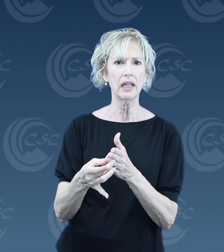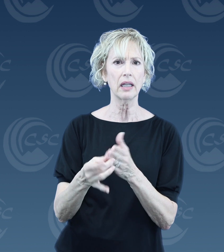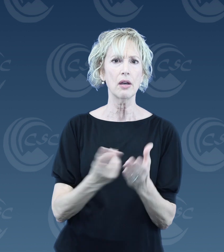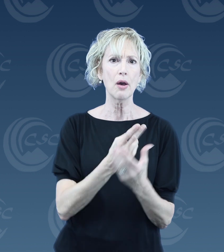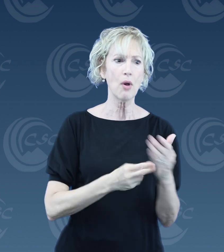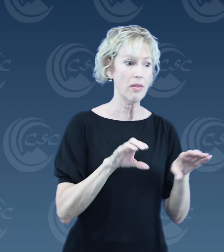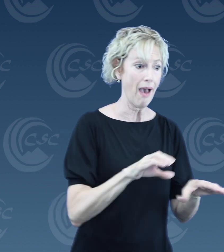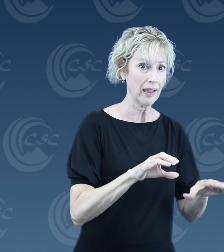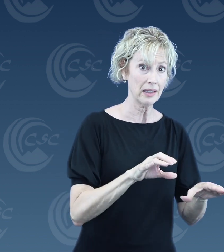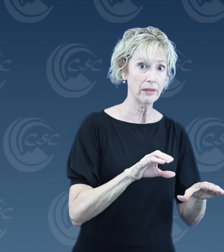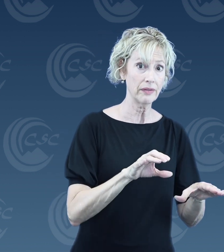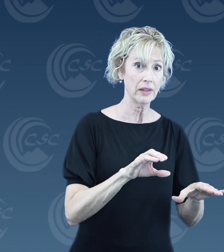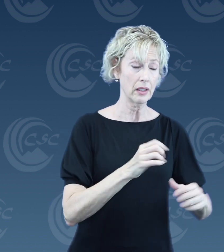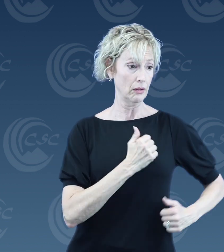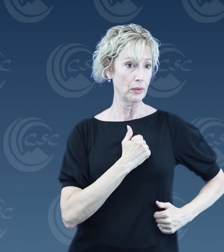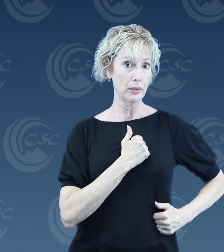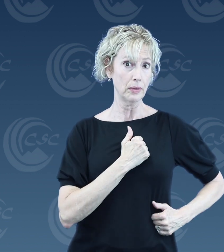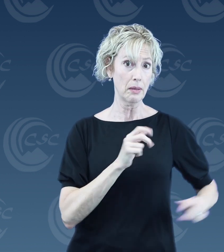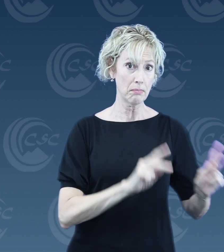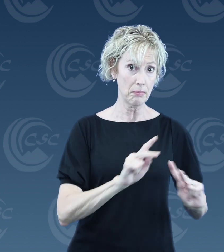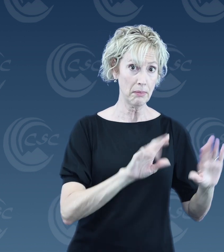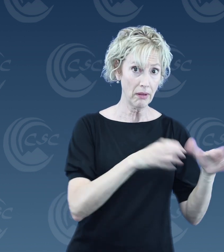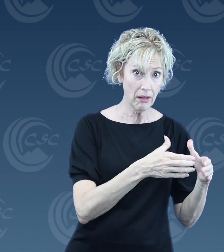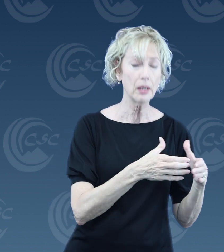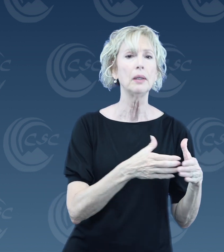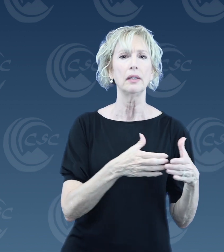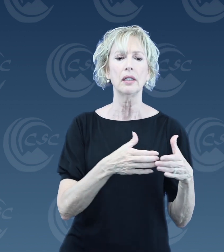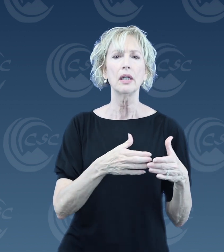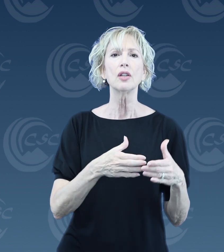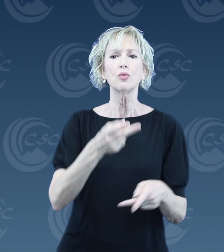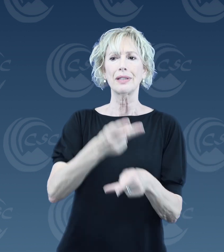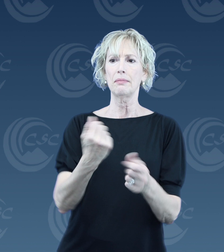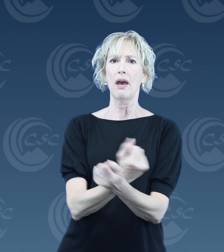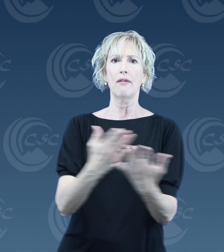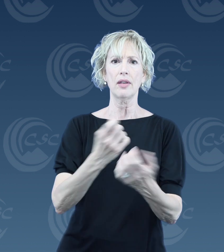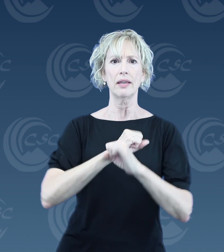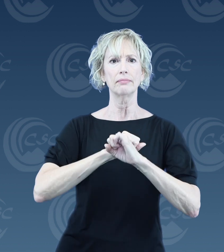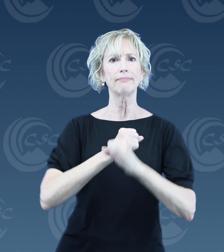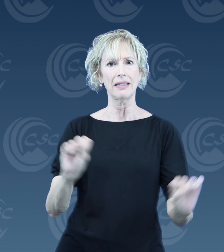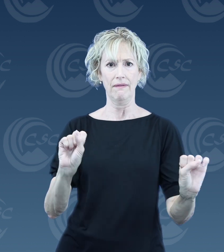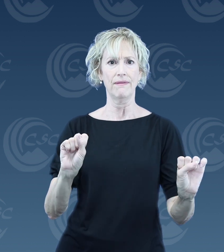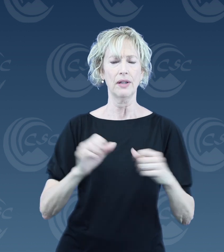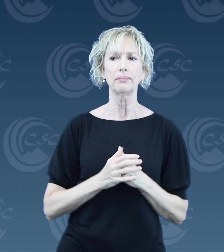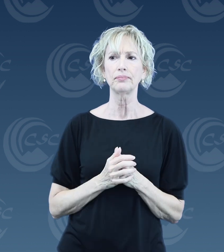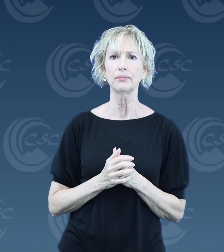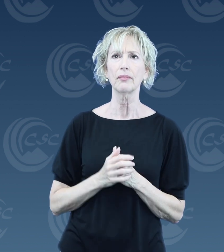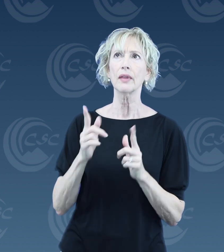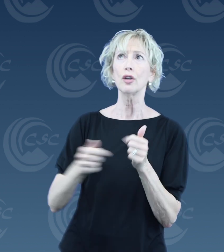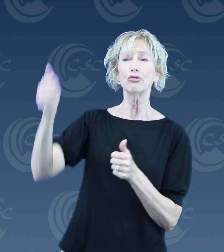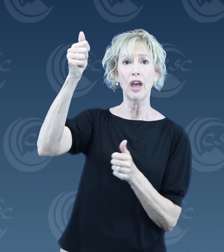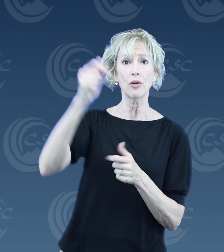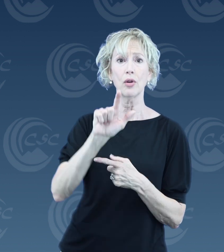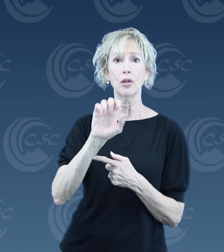both the active duty officials that are here, in large measure to keep things safe on Maui. This is General